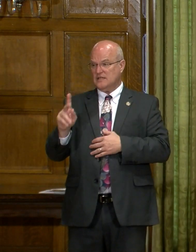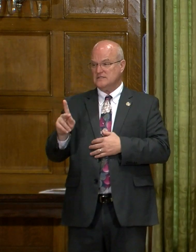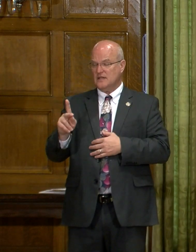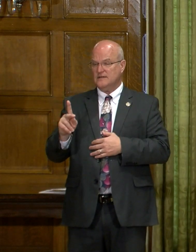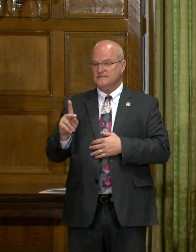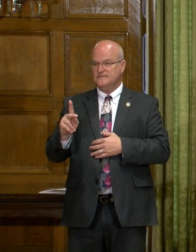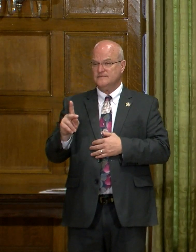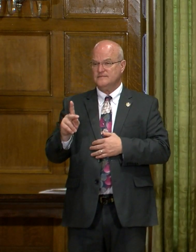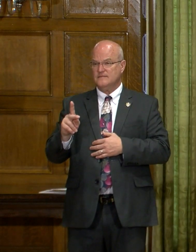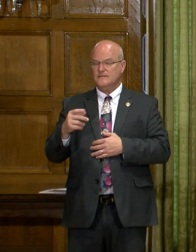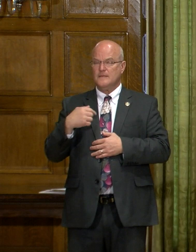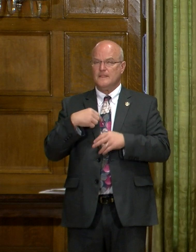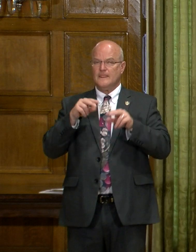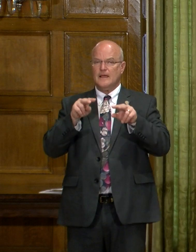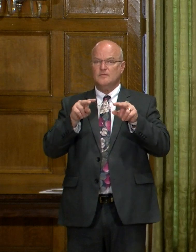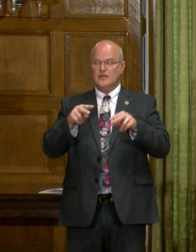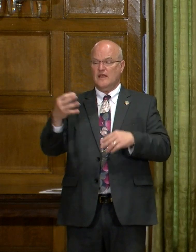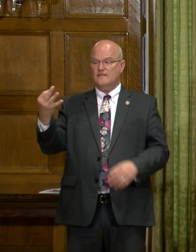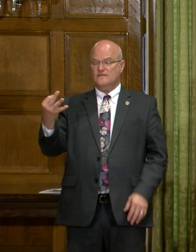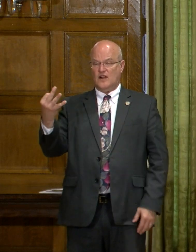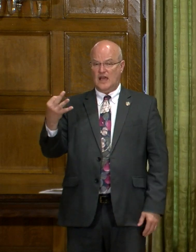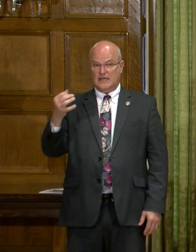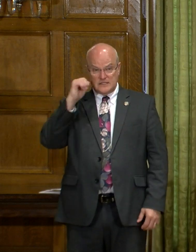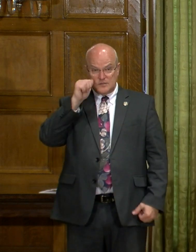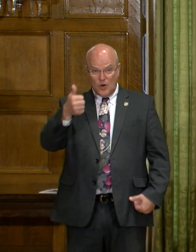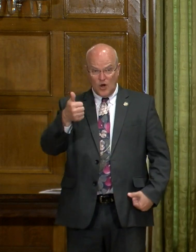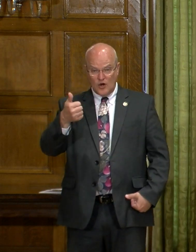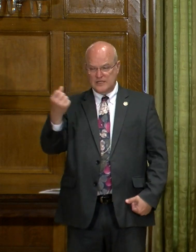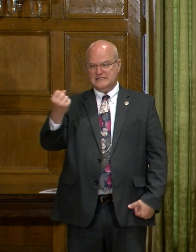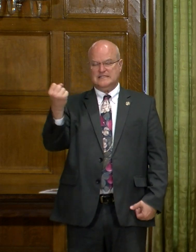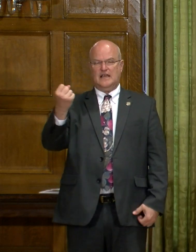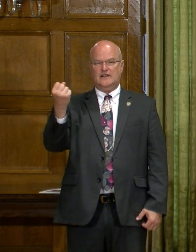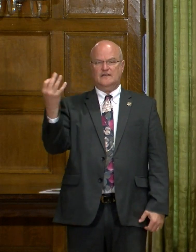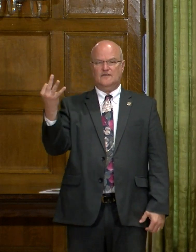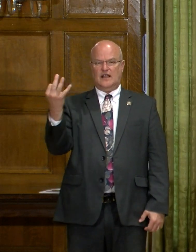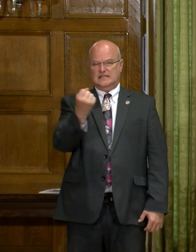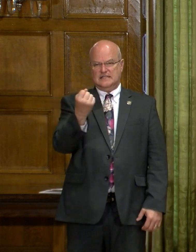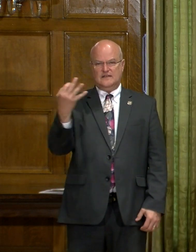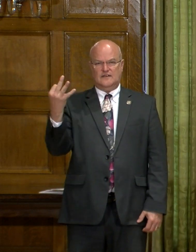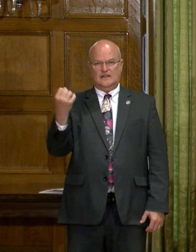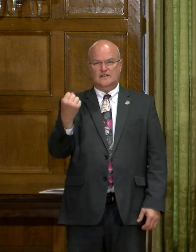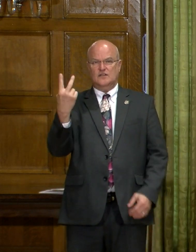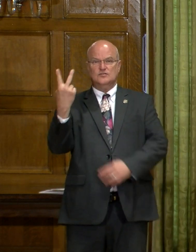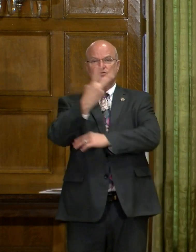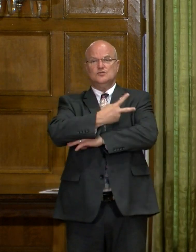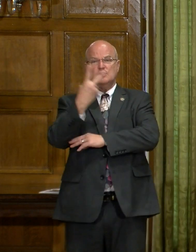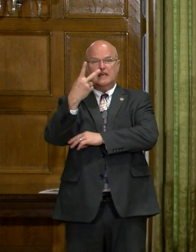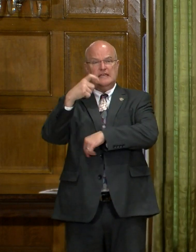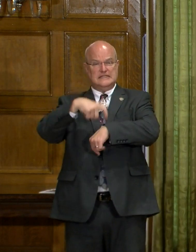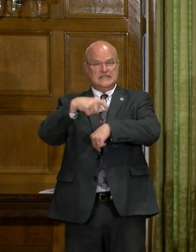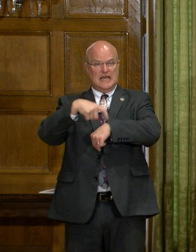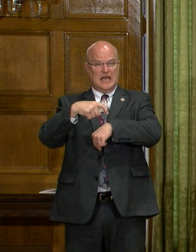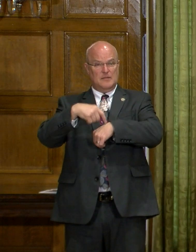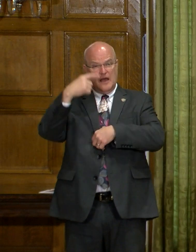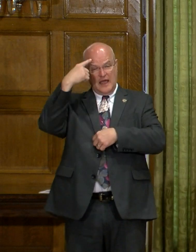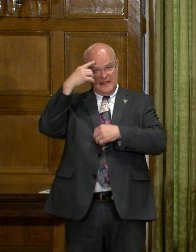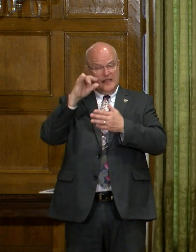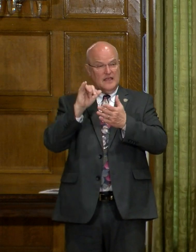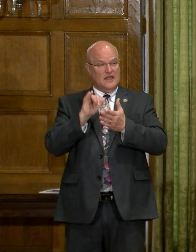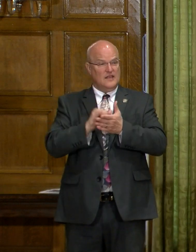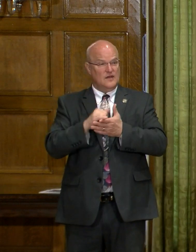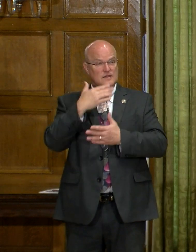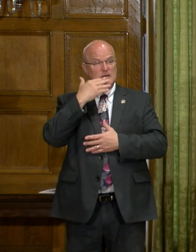Arkansas, I'm looking at Friday, which is tomorrow, and Saturday. So that's the two-day time frame. I think those are